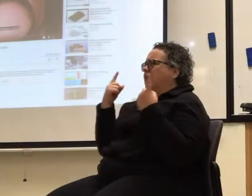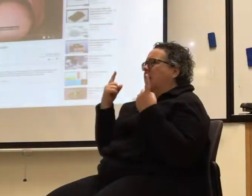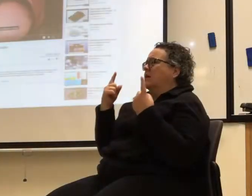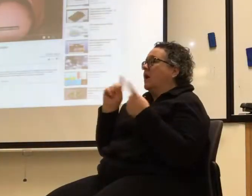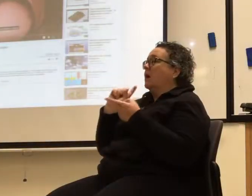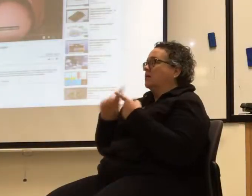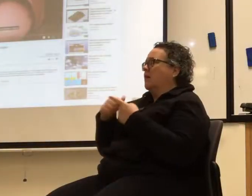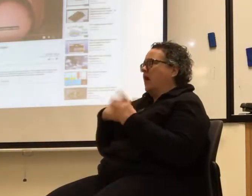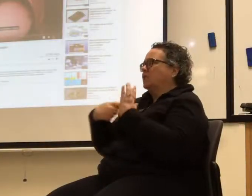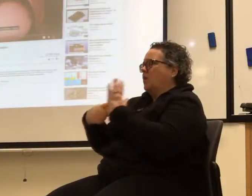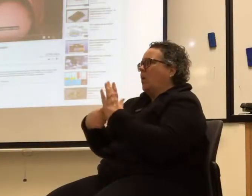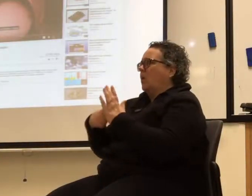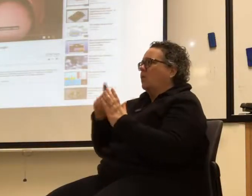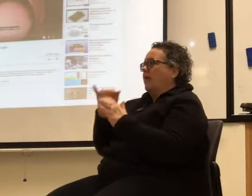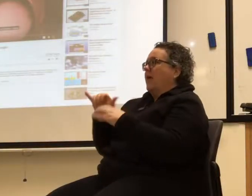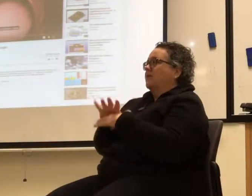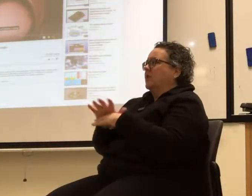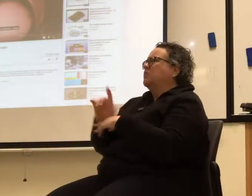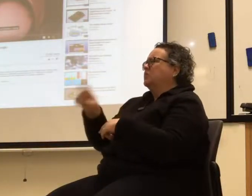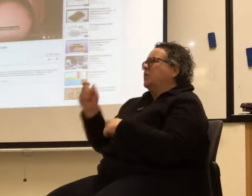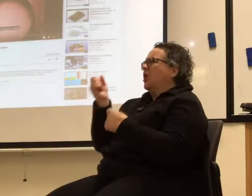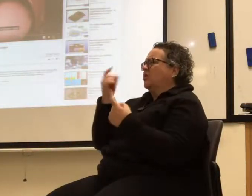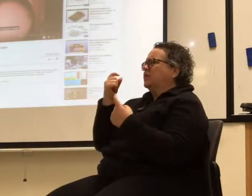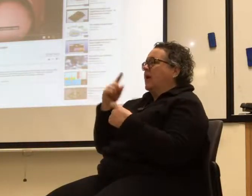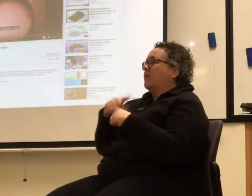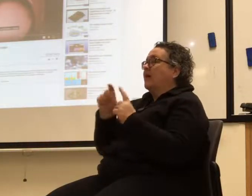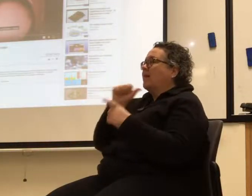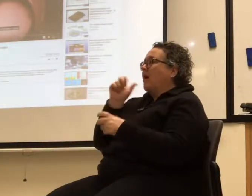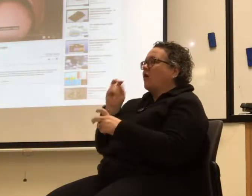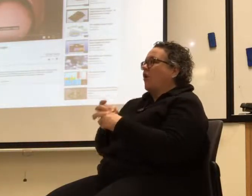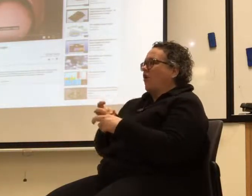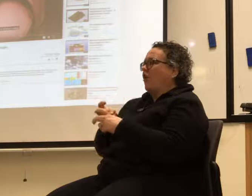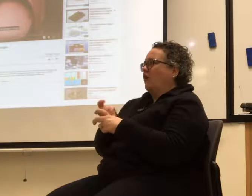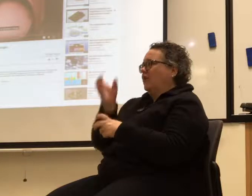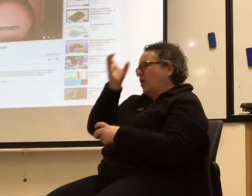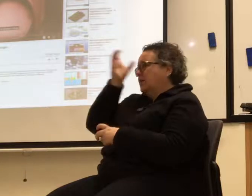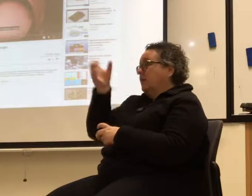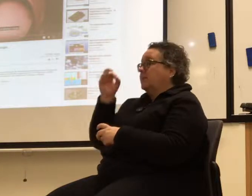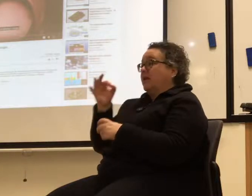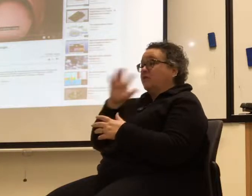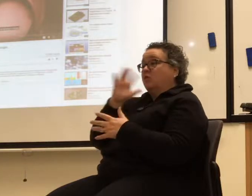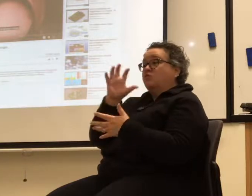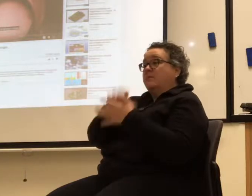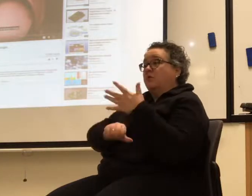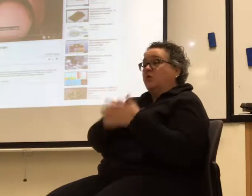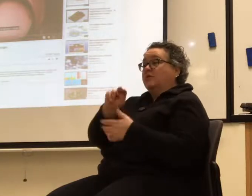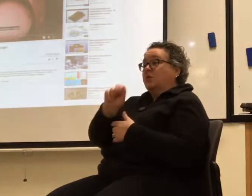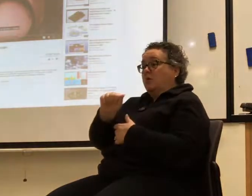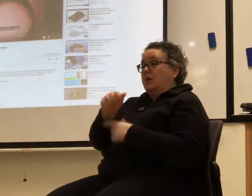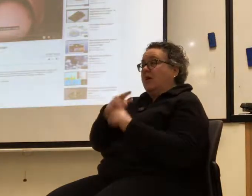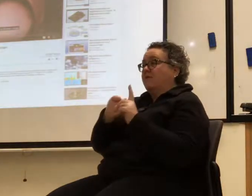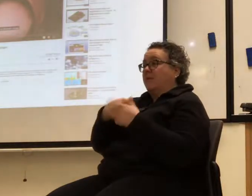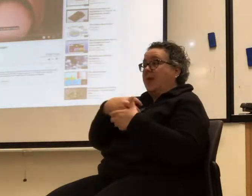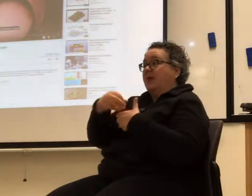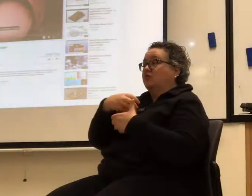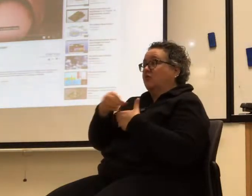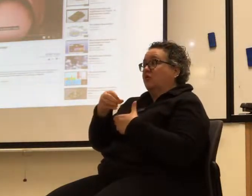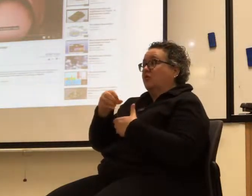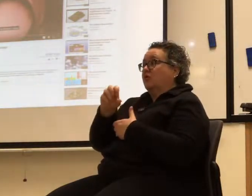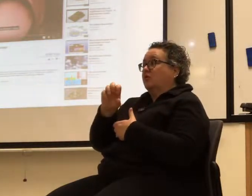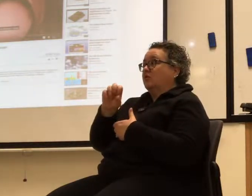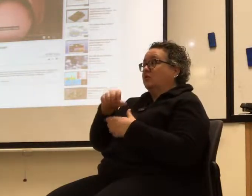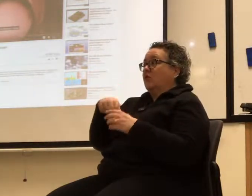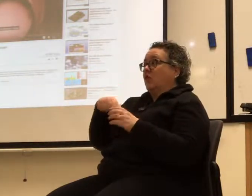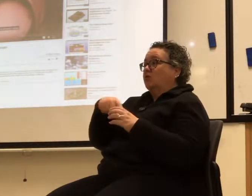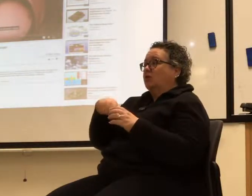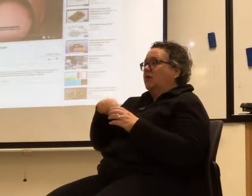And I think it's not too hard a concept to see, well, if you remove sodium from the external solution, the magnitude kind